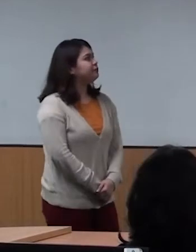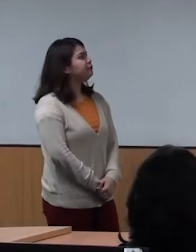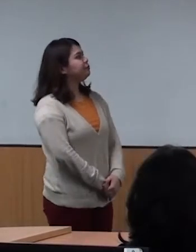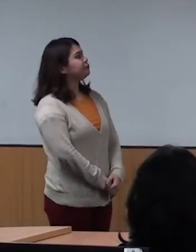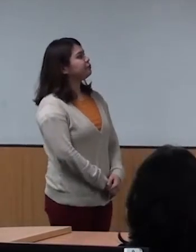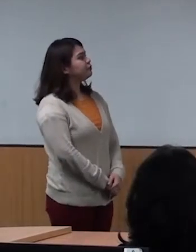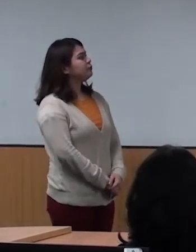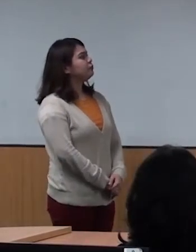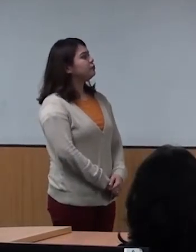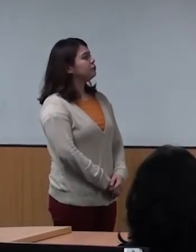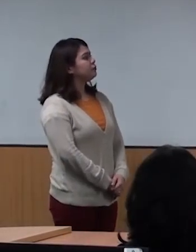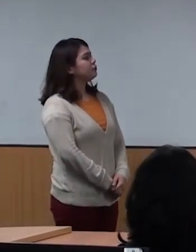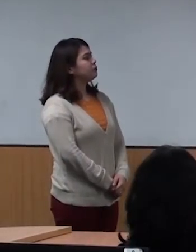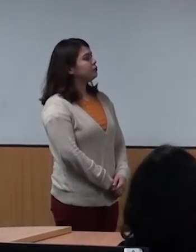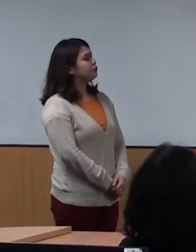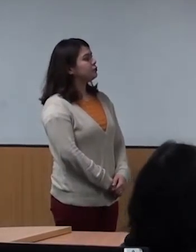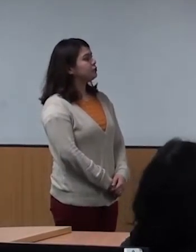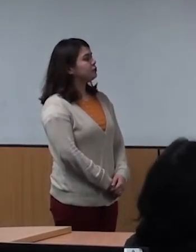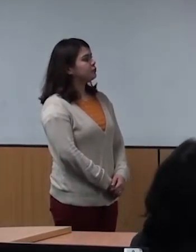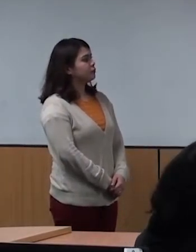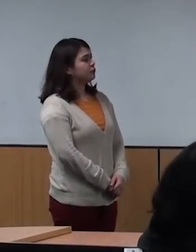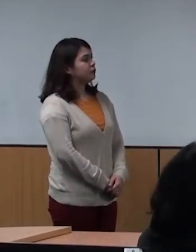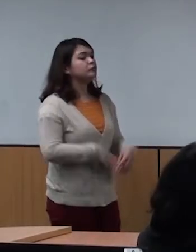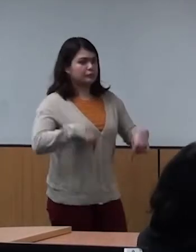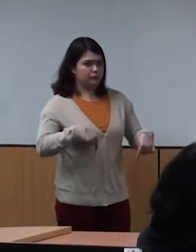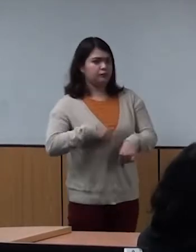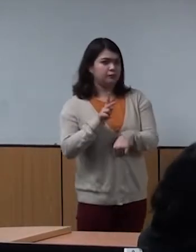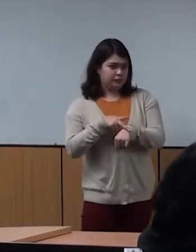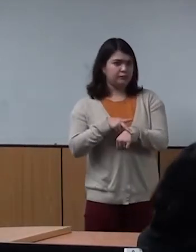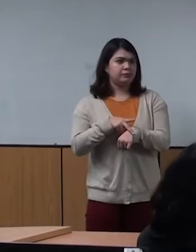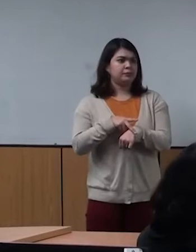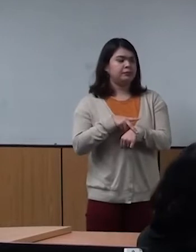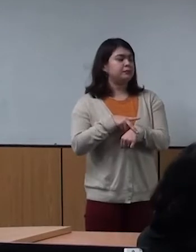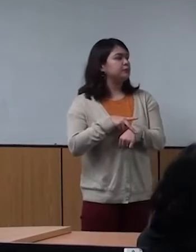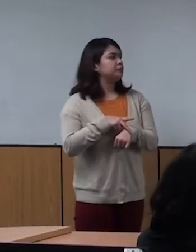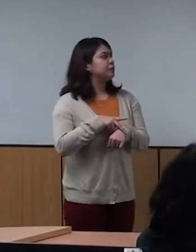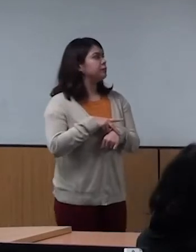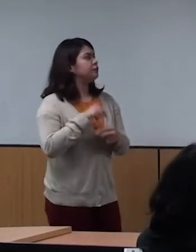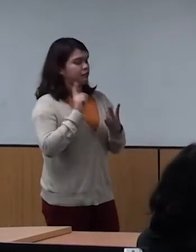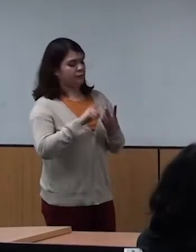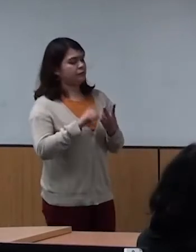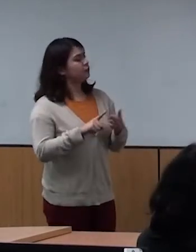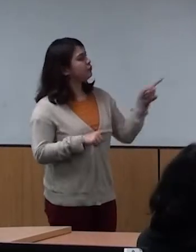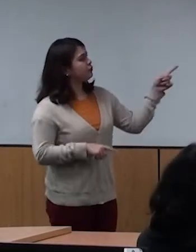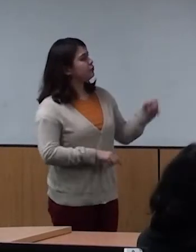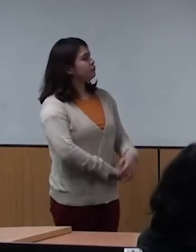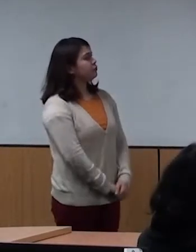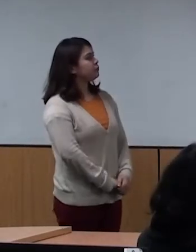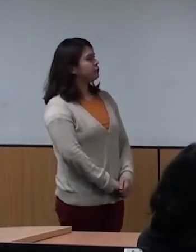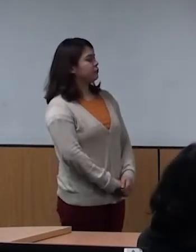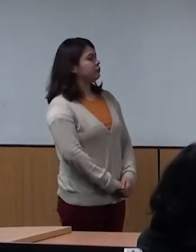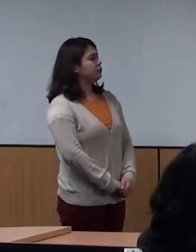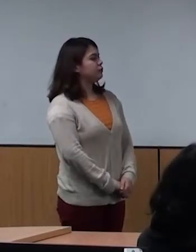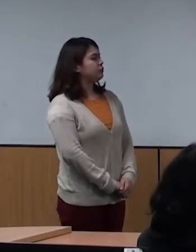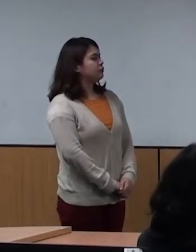its current trends in the K-12 program here in the Philippines. And then explain the relationship